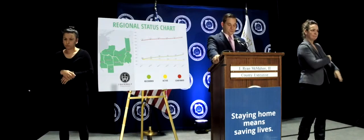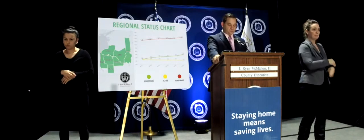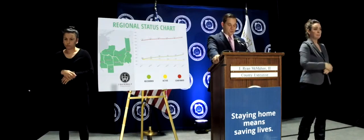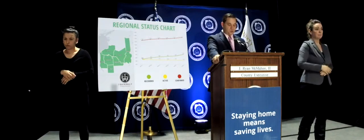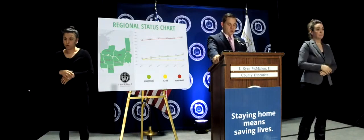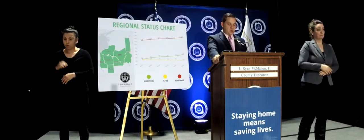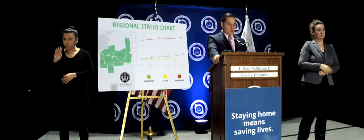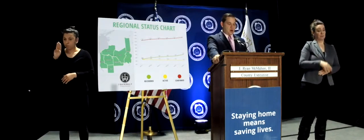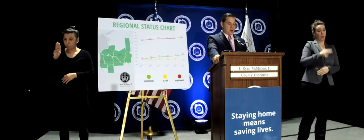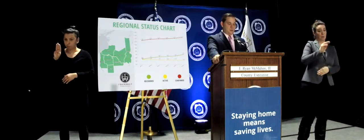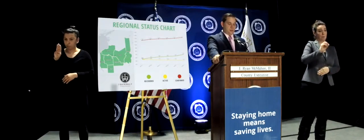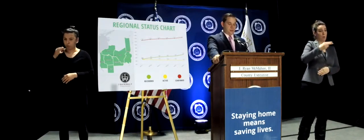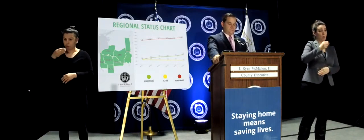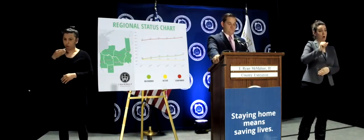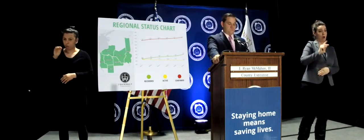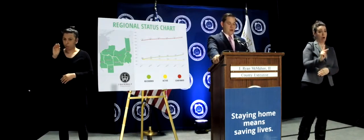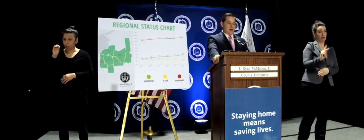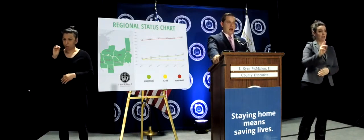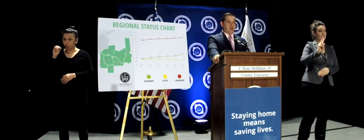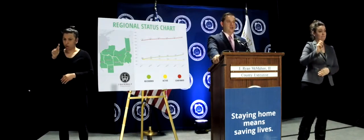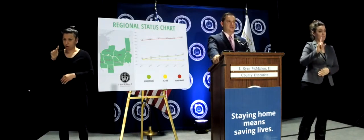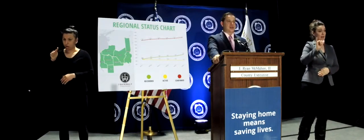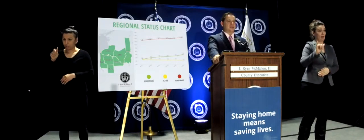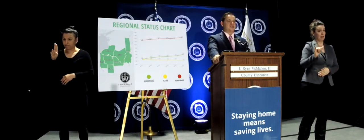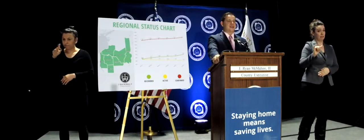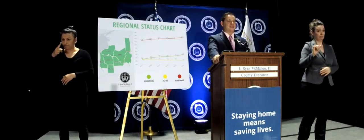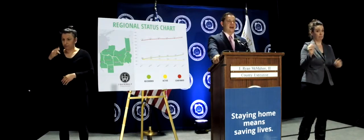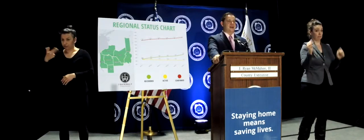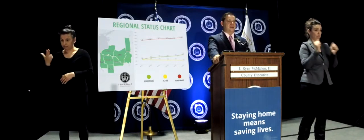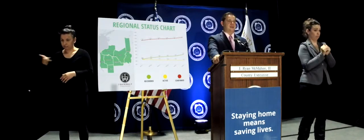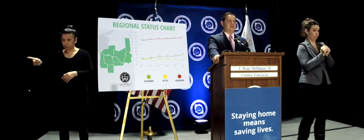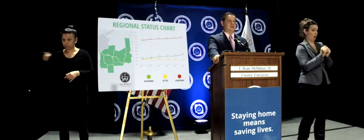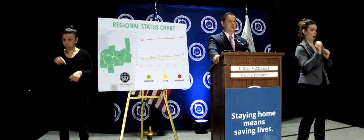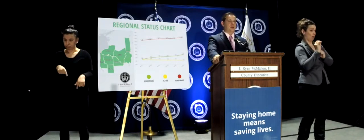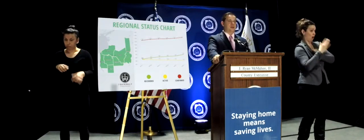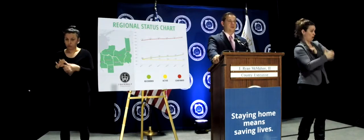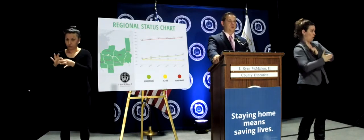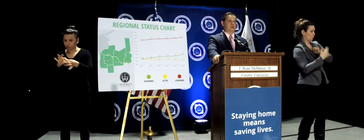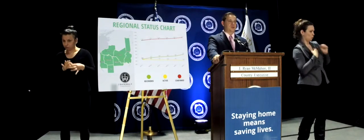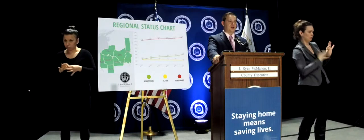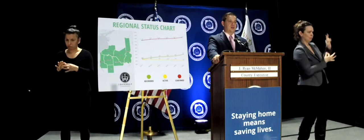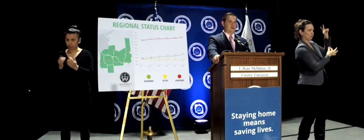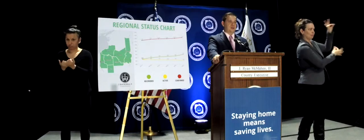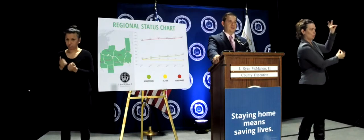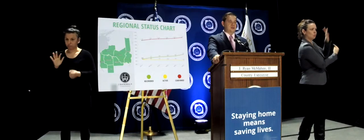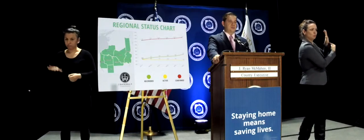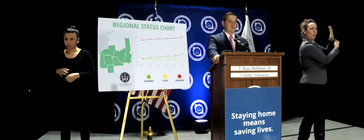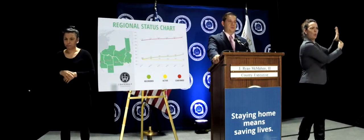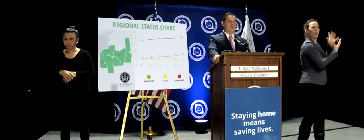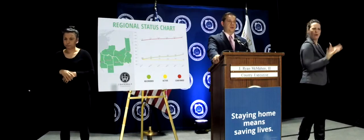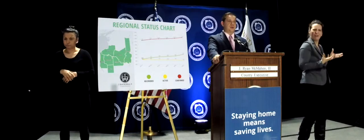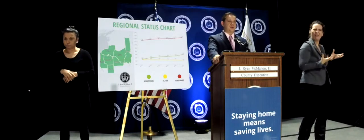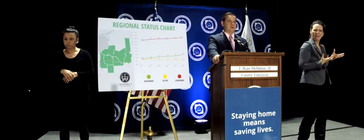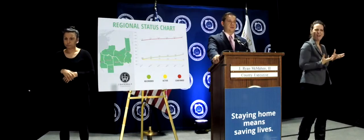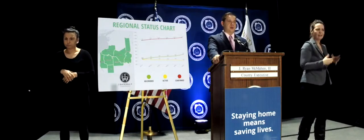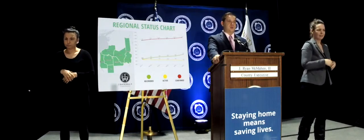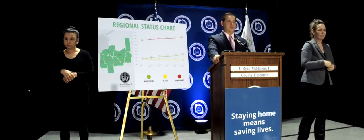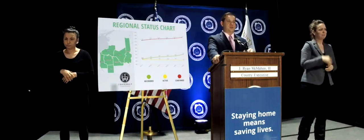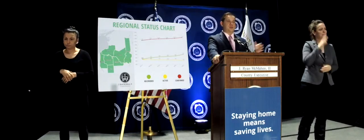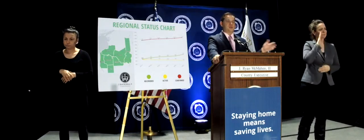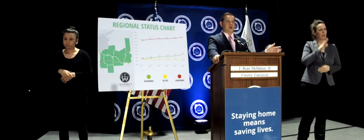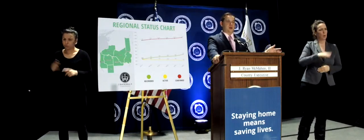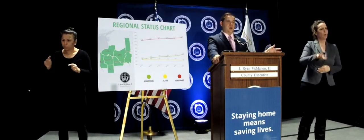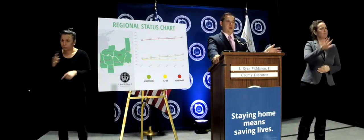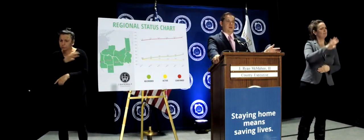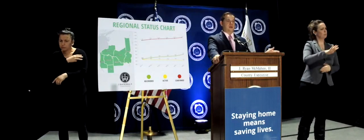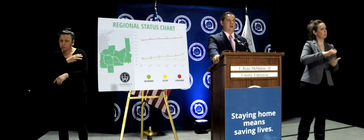community. I understand there's anxiety related to restart. Some people think that we